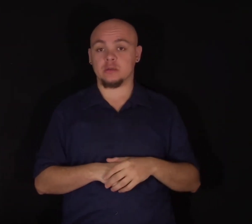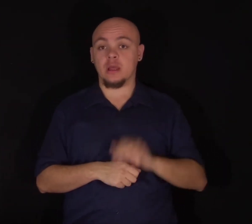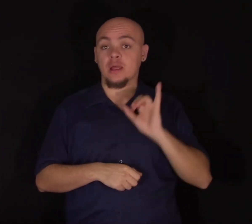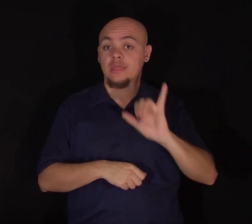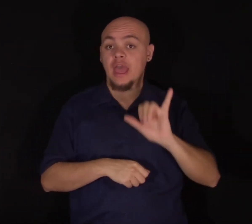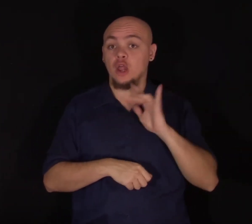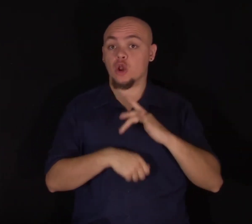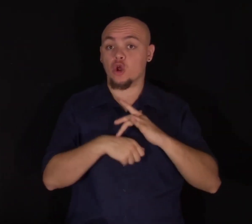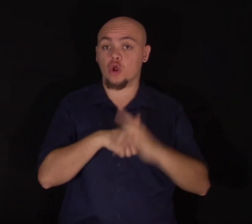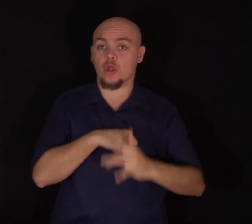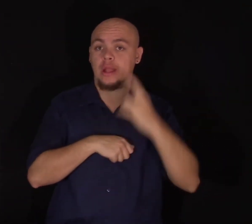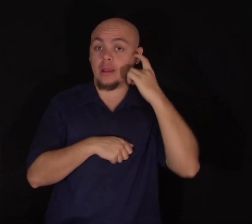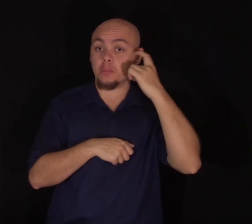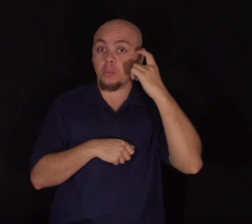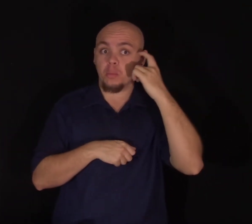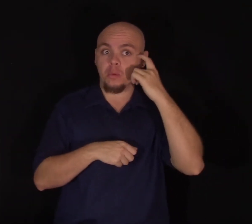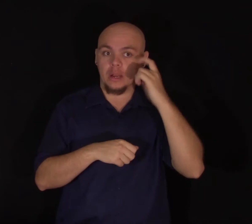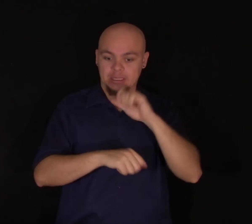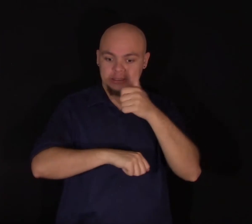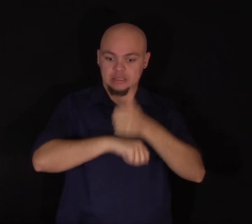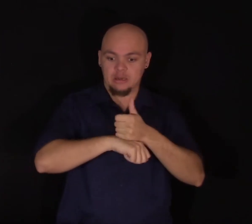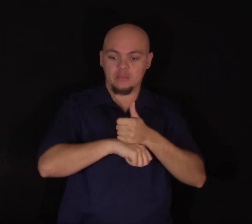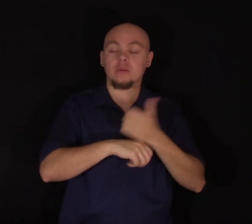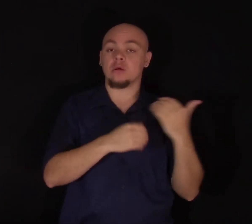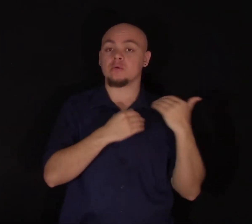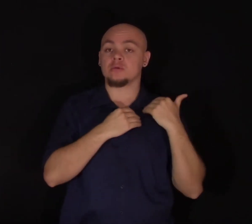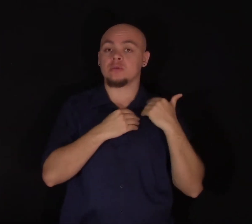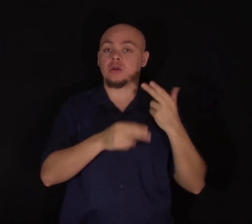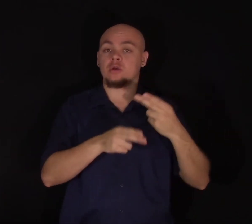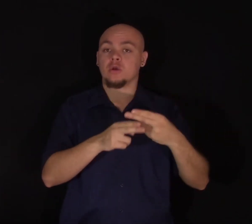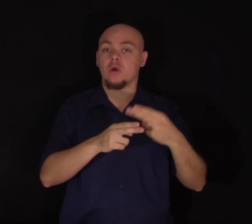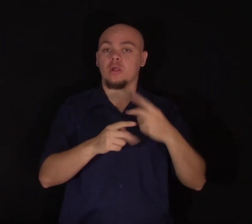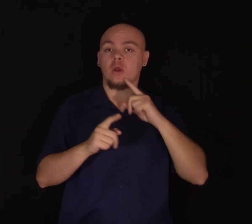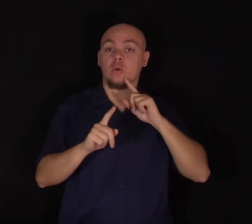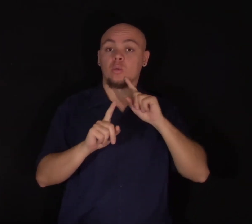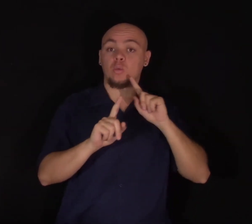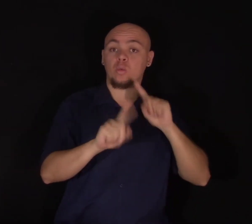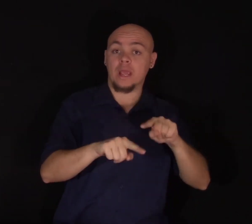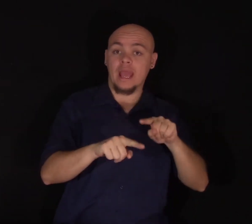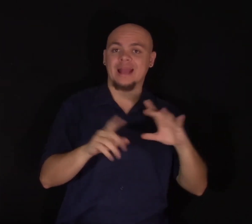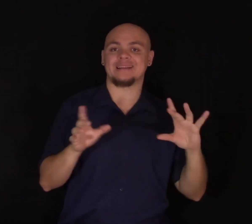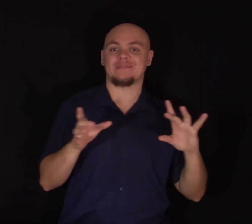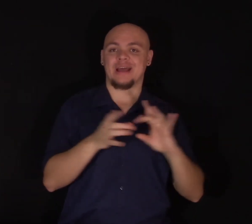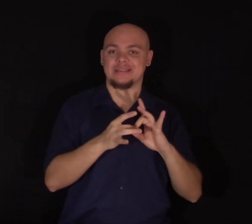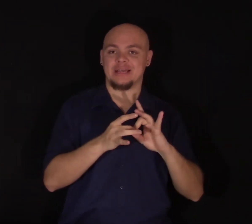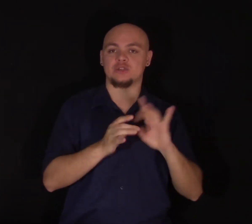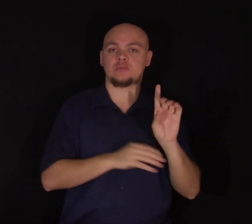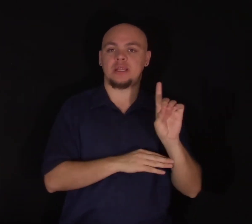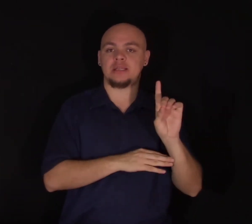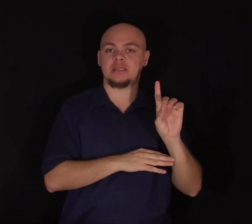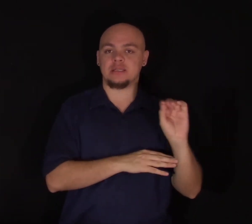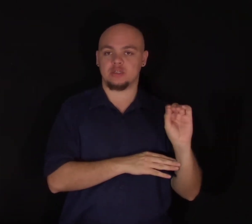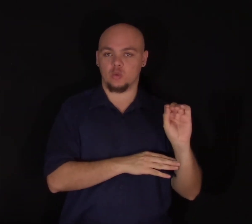early brain wiring is what's responsible for something called reactive attachment disorder.